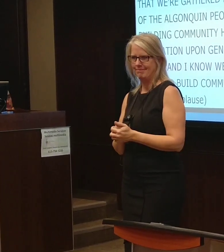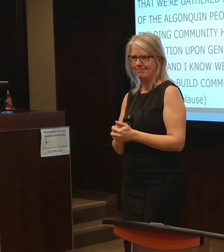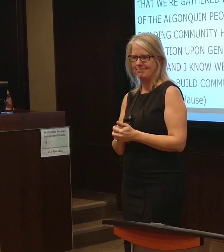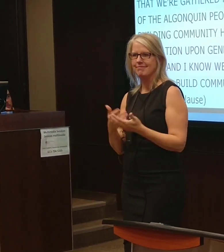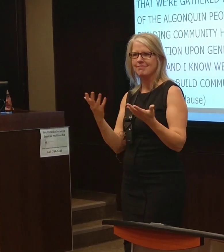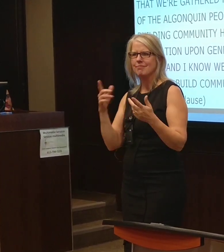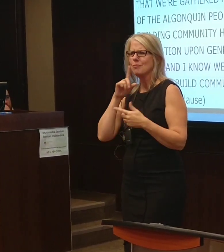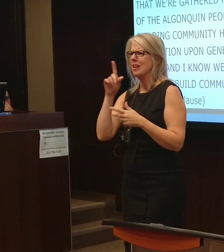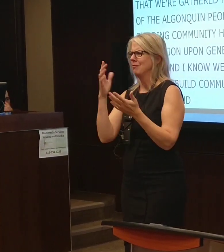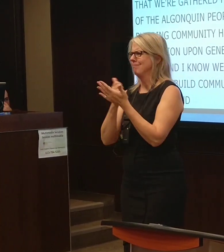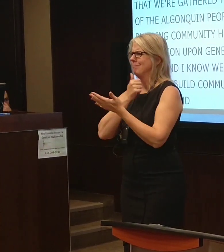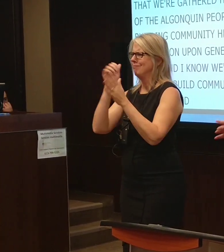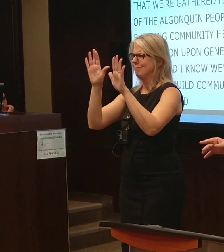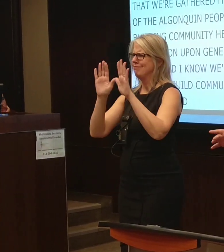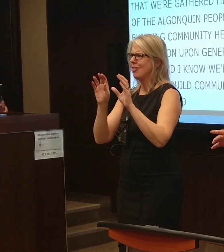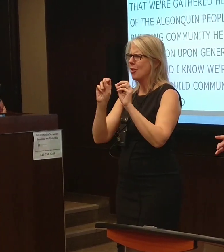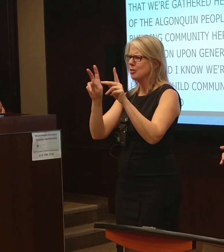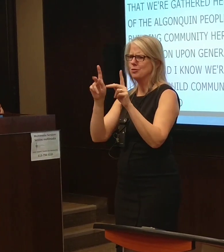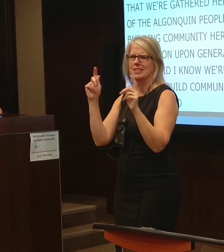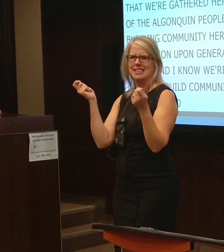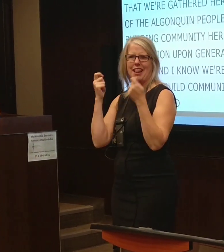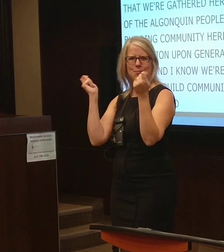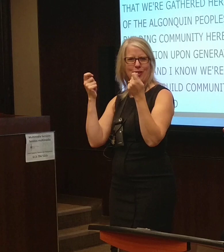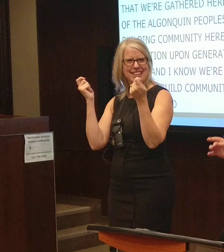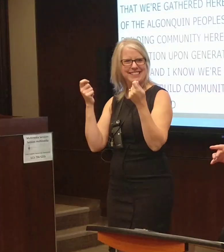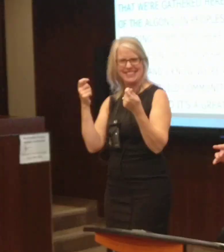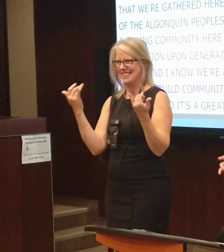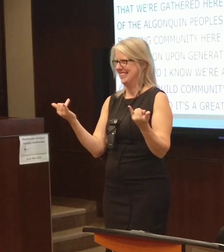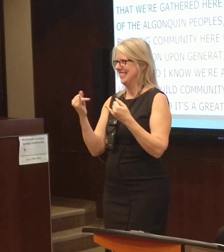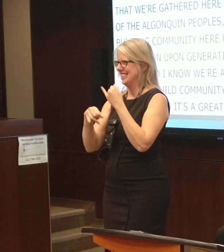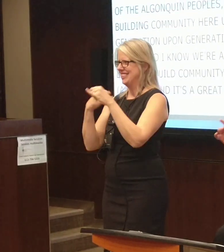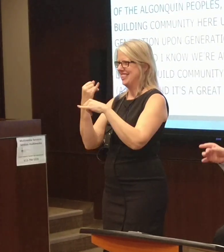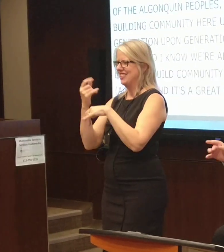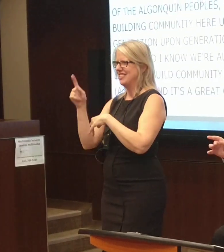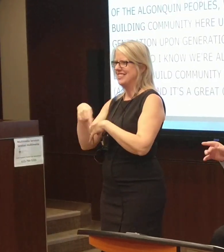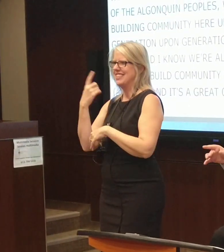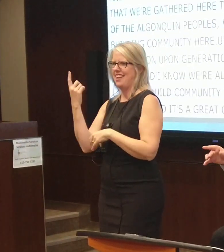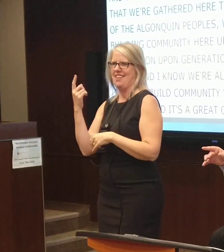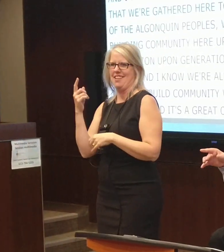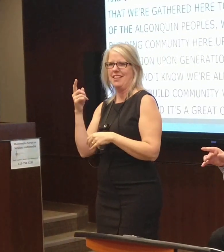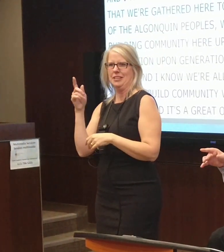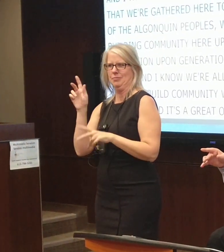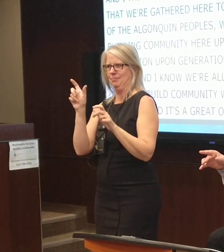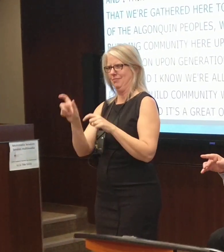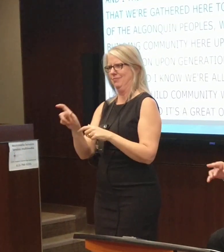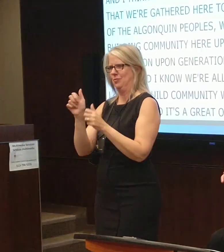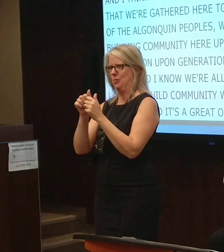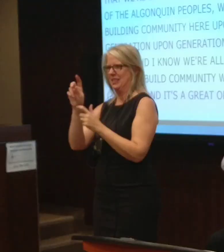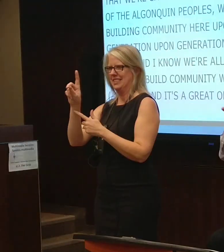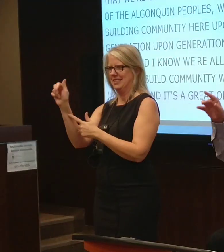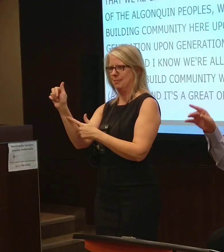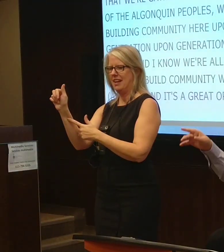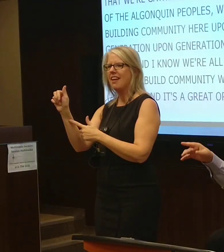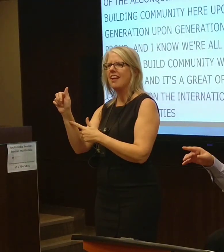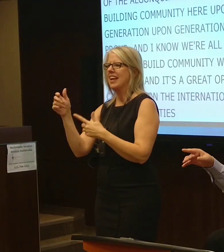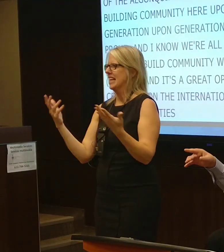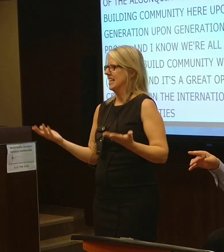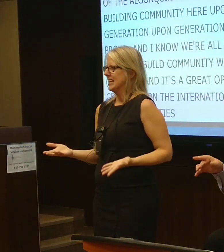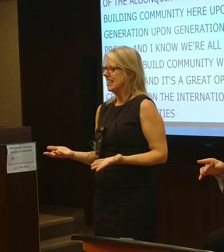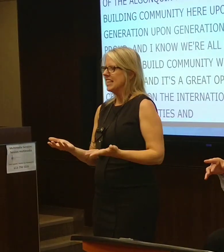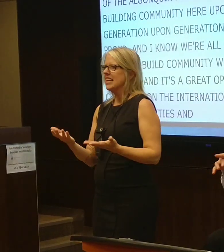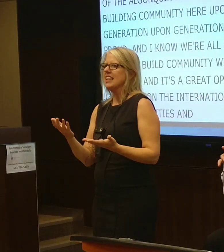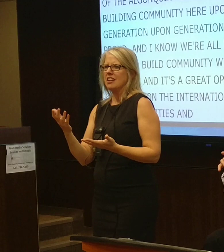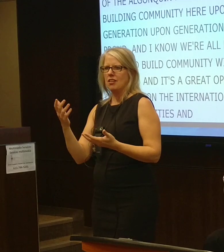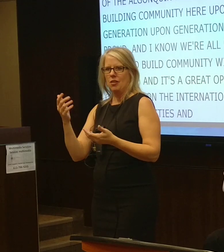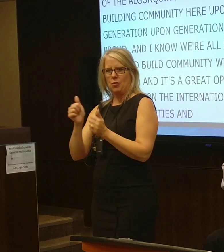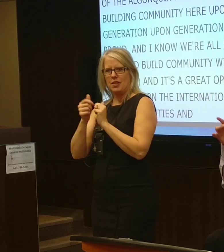And it's a great opportunity for us to celebrate on International Day of Persons with Disabilities, and to be here with